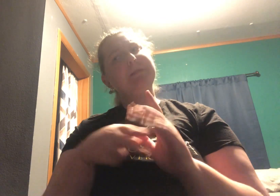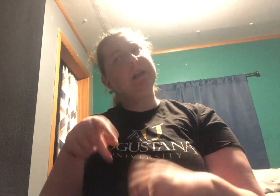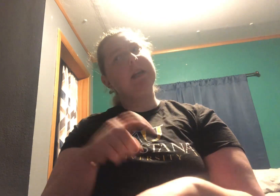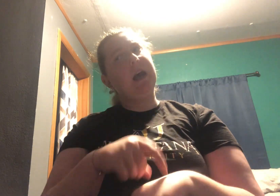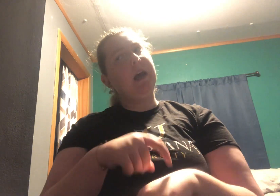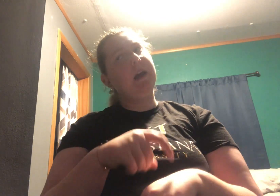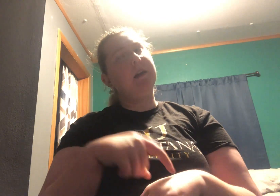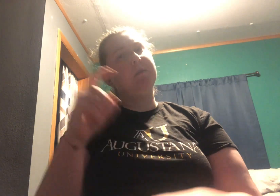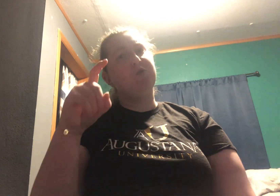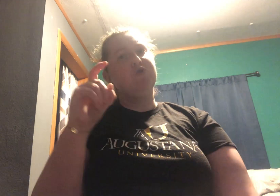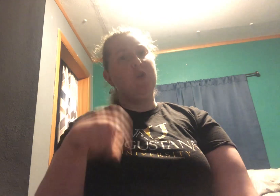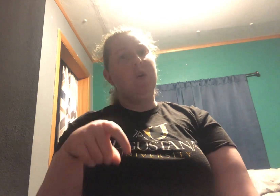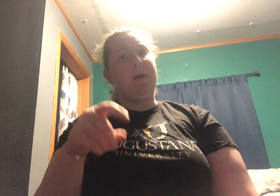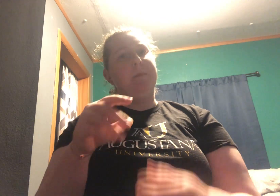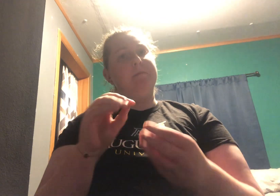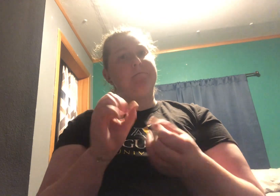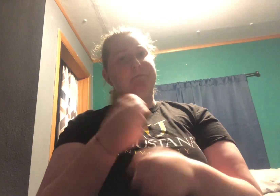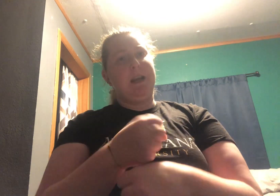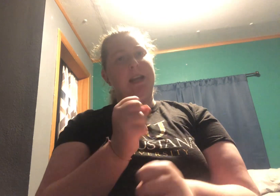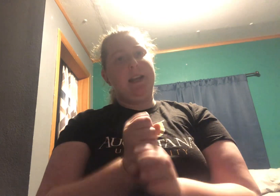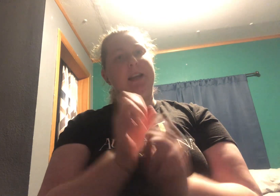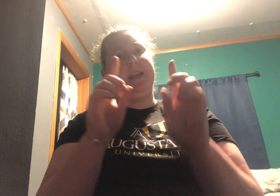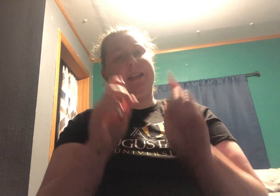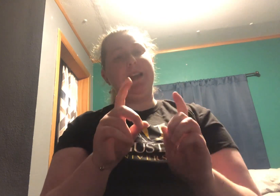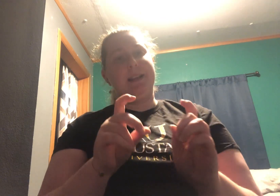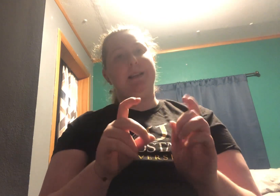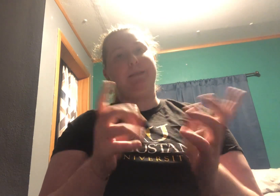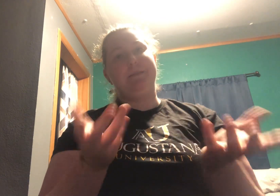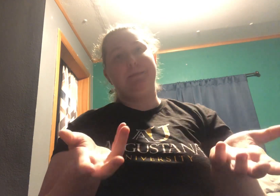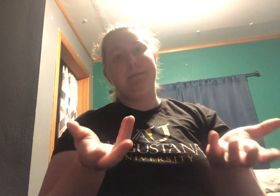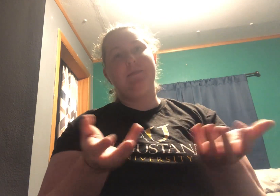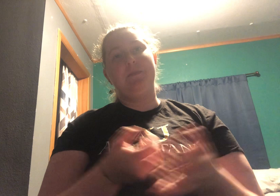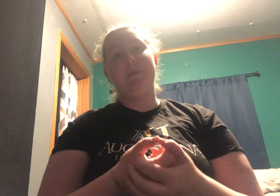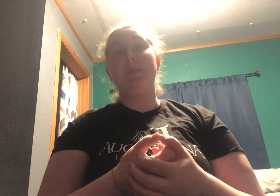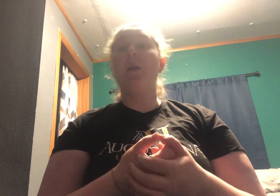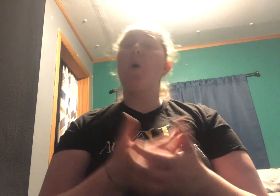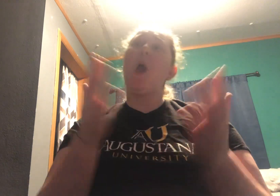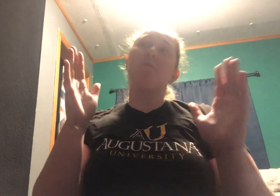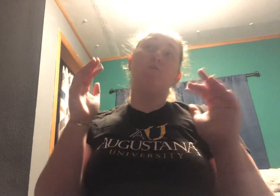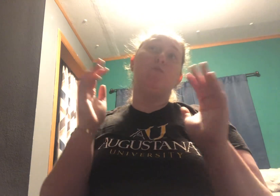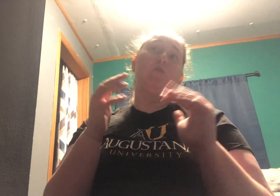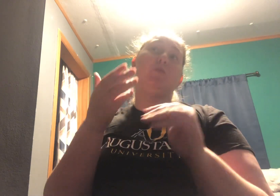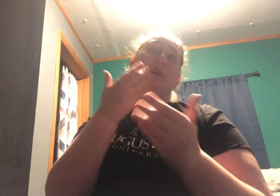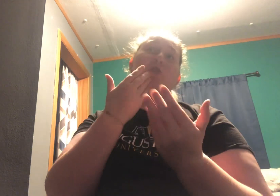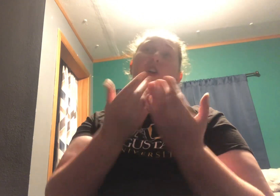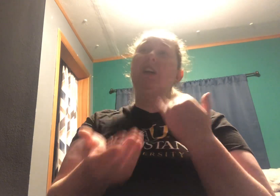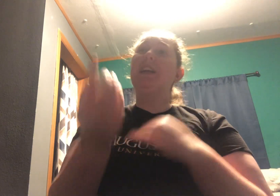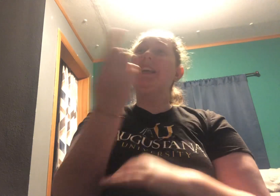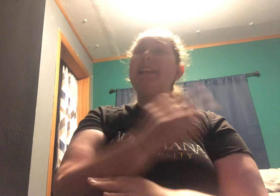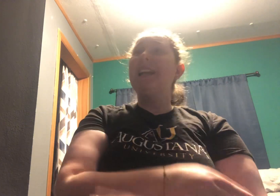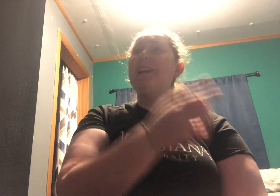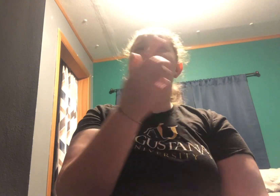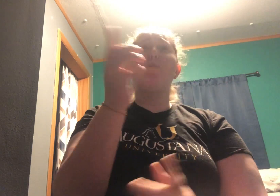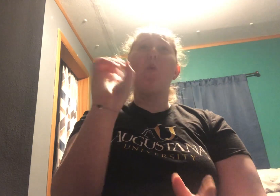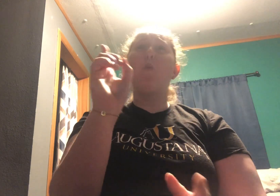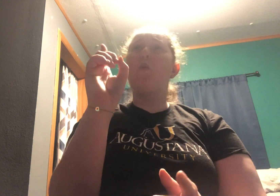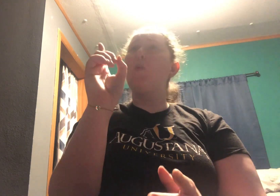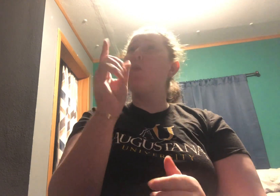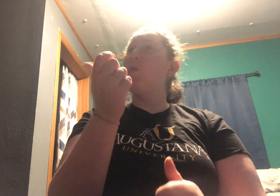it happens. Anyway, so there's your lesson today. Hope you guys are having a great day wherever you are. I'm having a good day here. I'm going to go for a quick